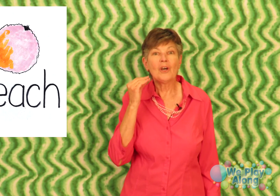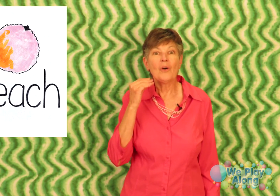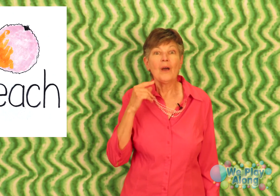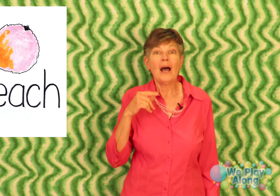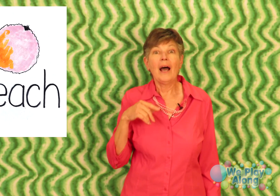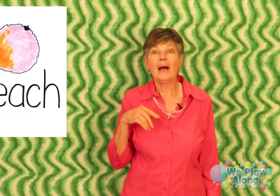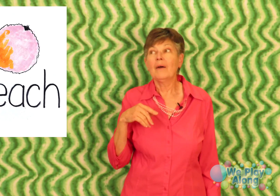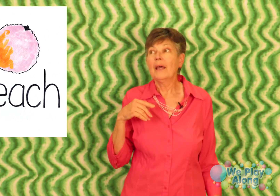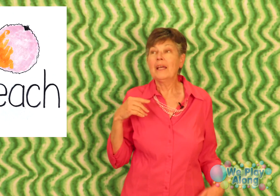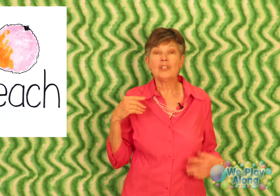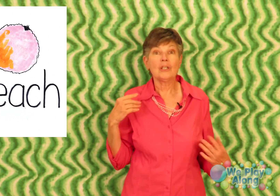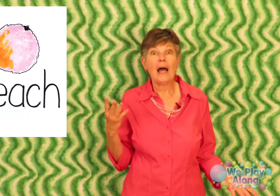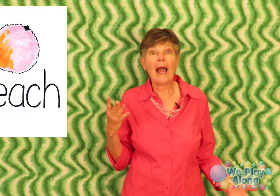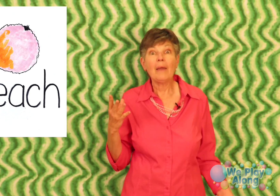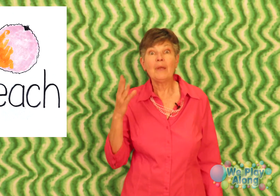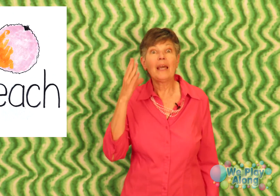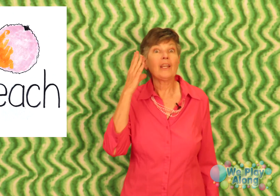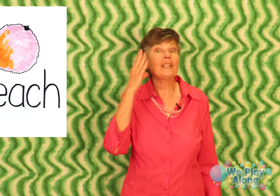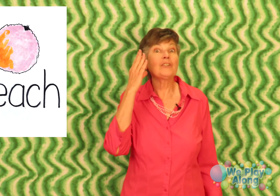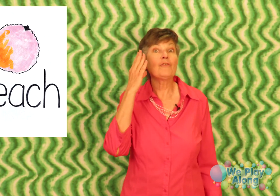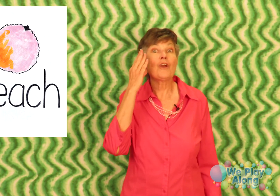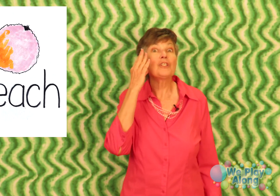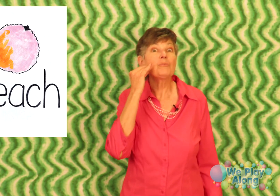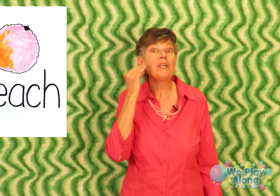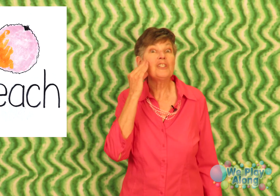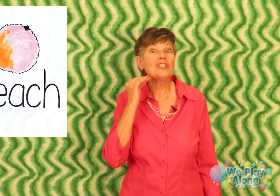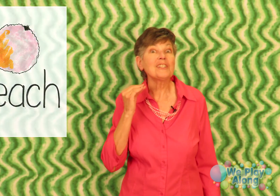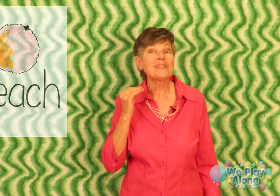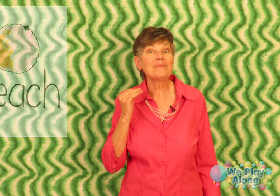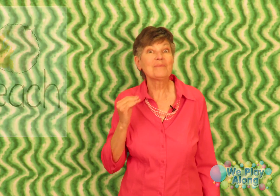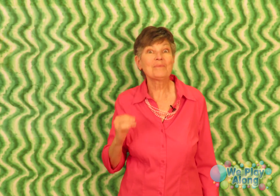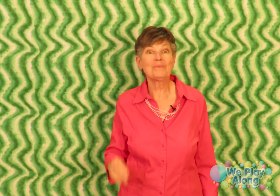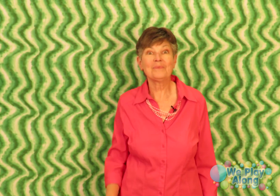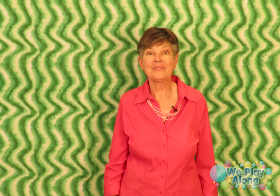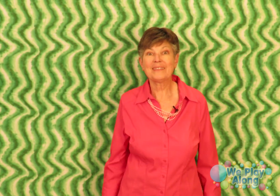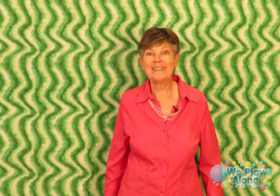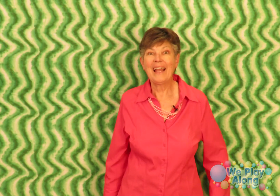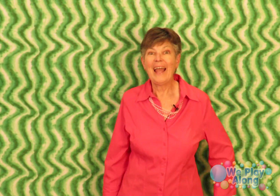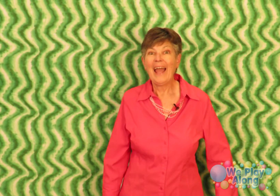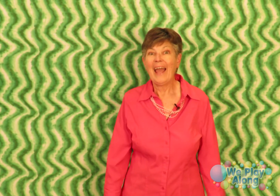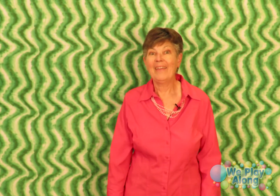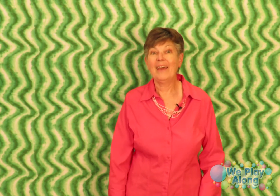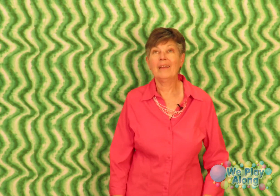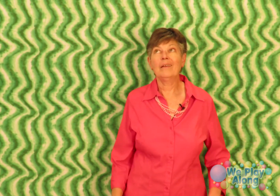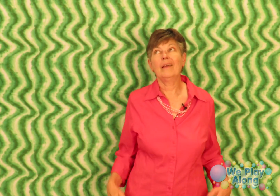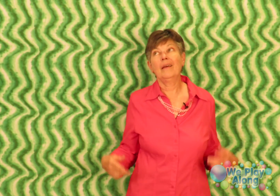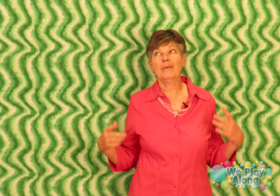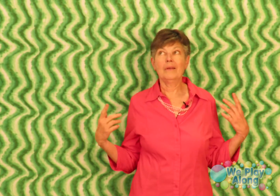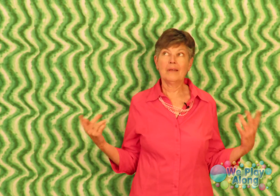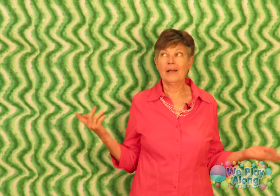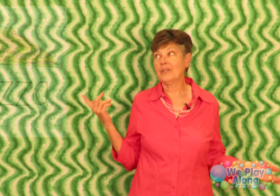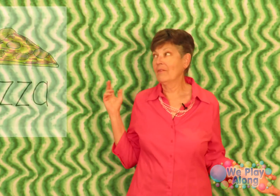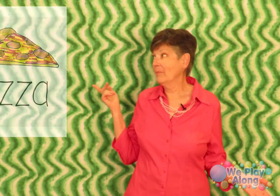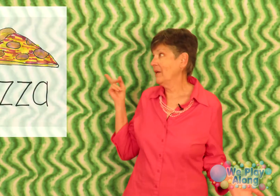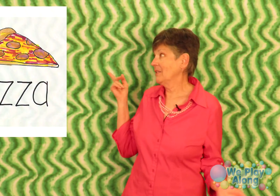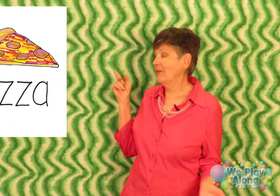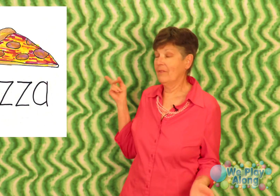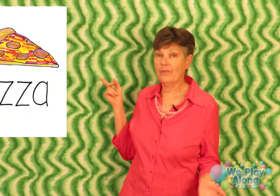So in July, we get lots of fresh peaches. And then, gosh, everybody's favorite